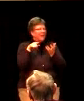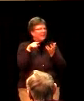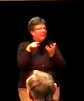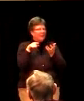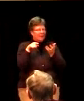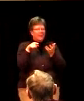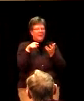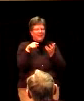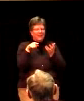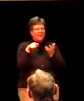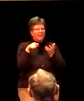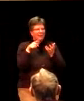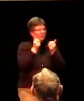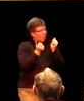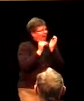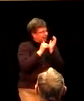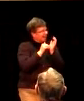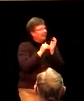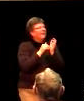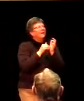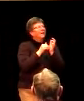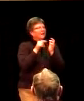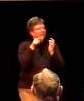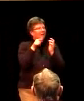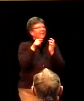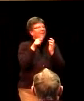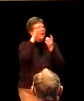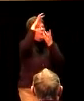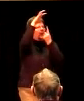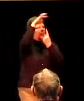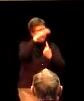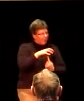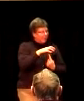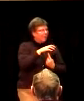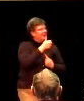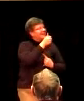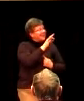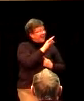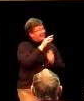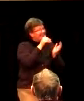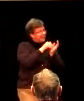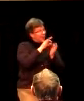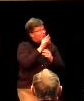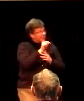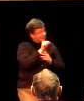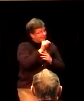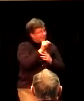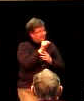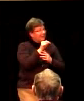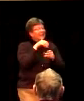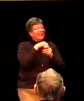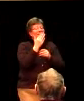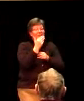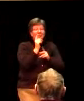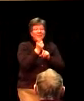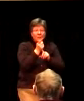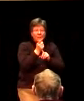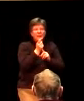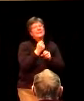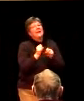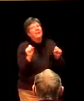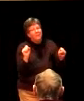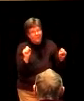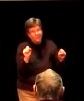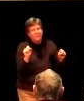leaned back. They managed to drop 19,000 feet in 15 minutes and safely land. Both of